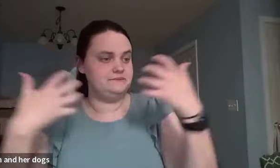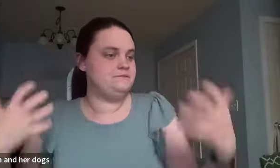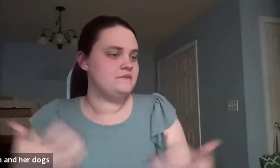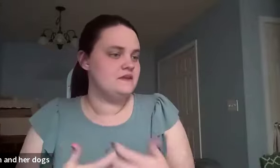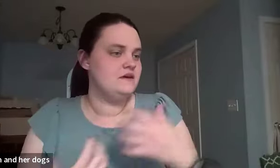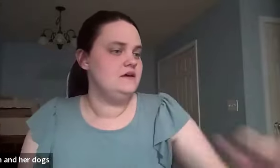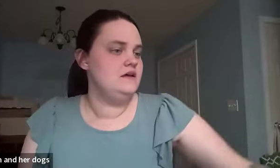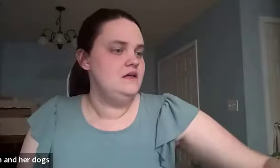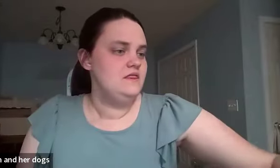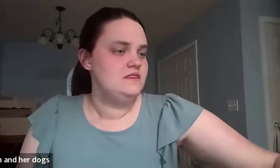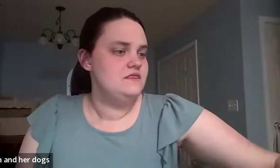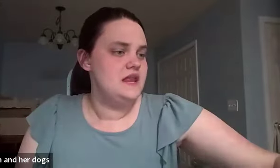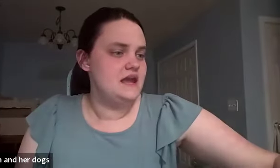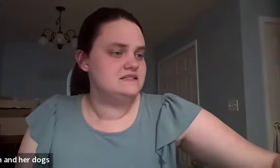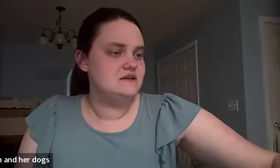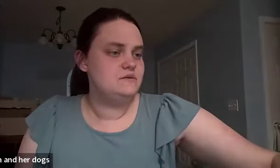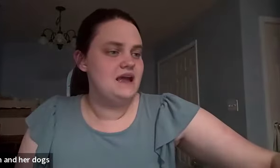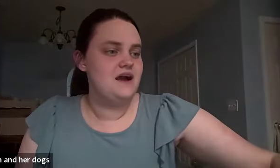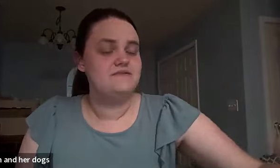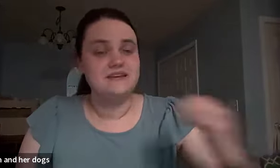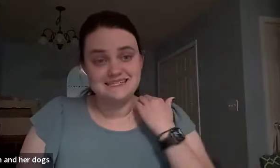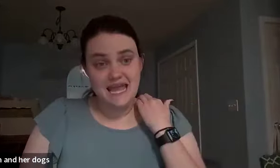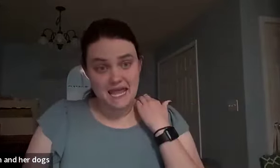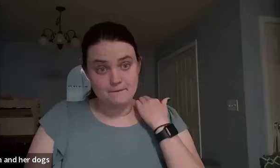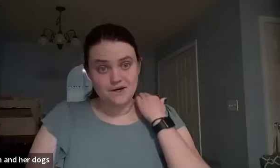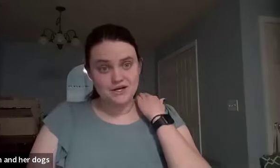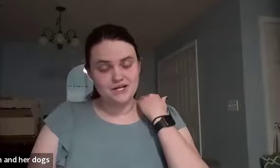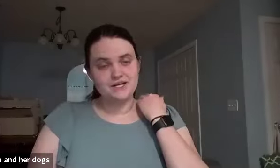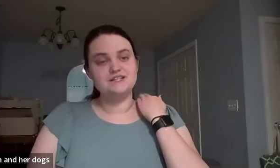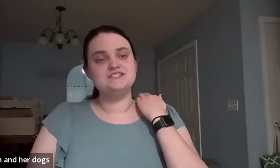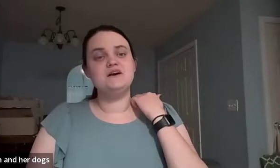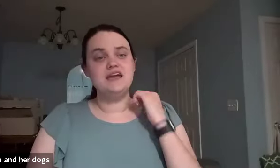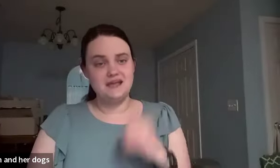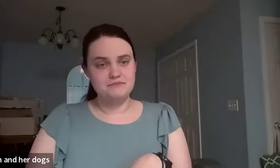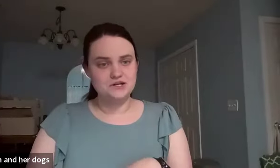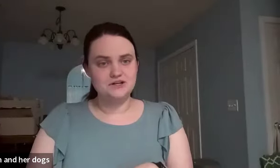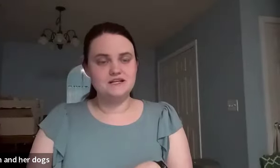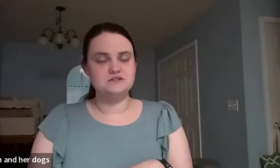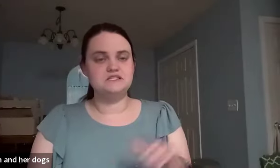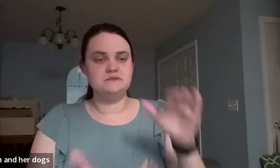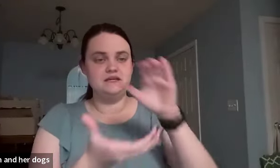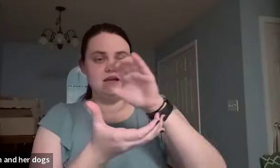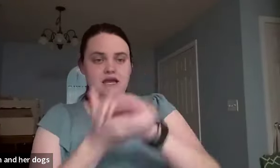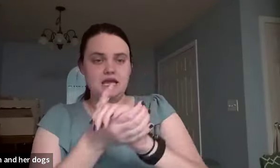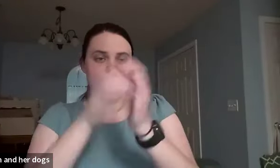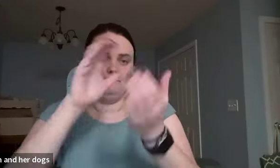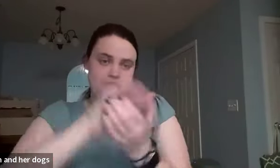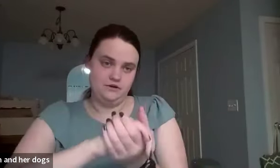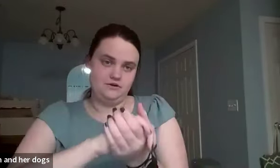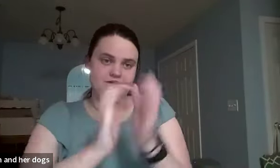Salad. The next thing we have is hamburger. So hamburger is going to be hamburger.